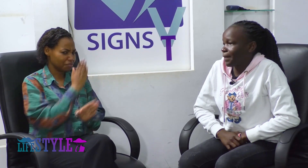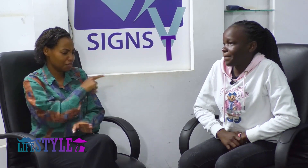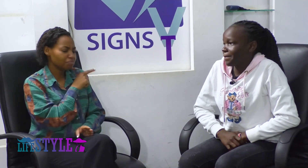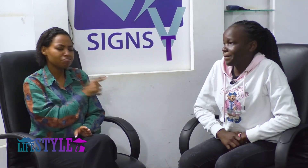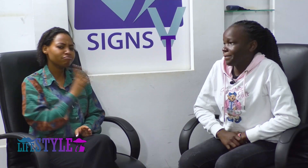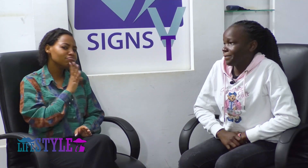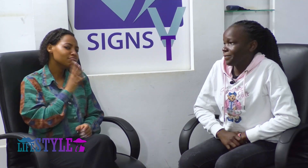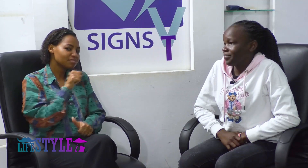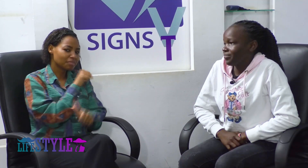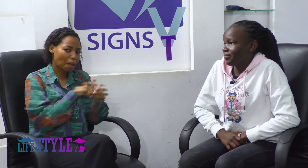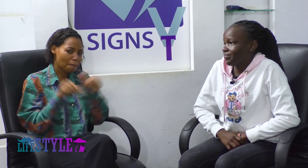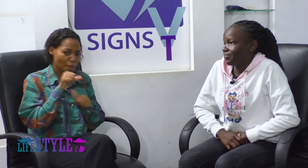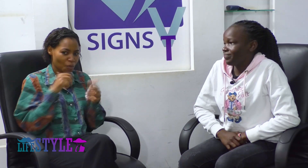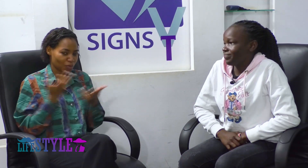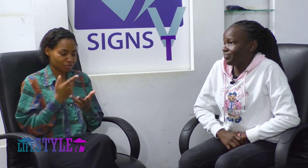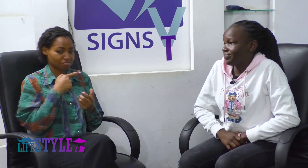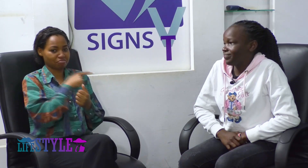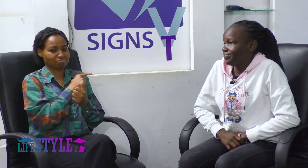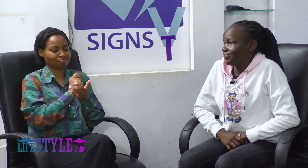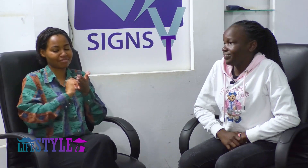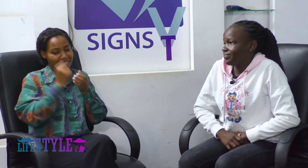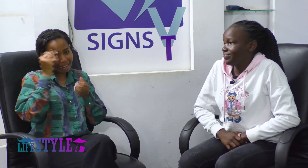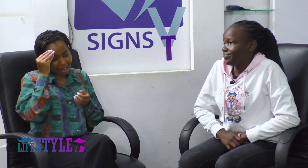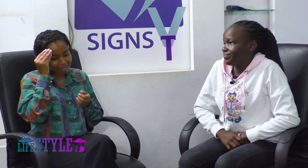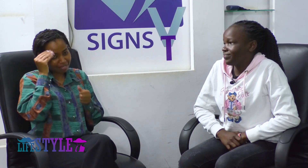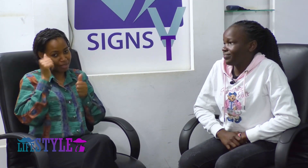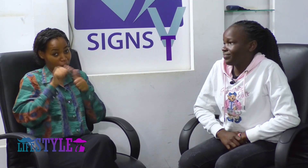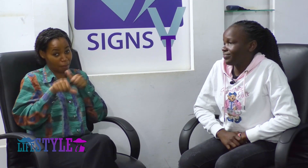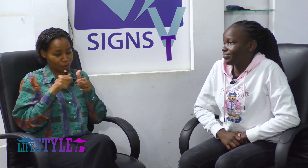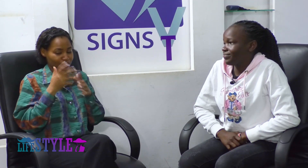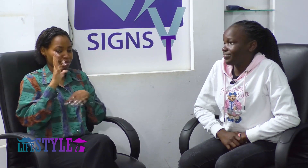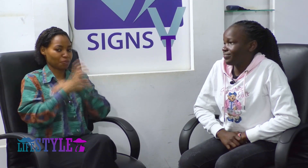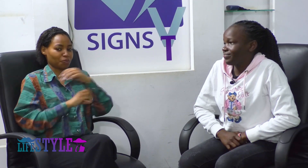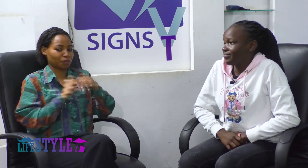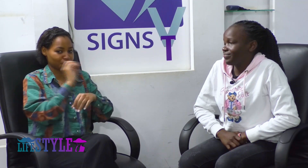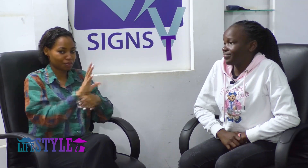Welcome back. So previously we've talked about